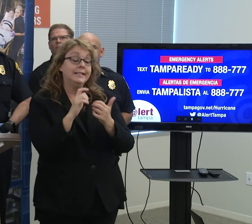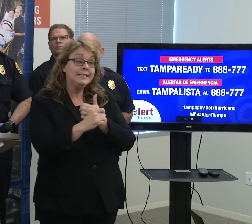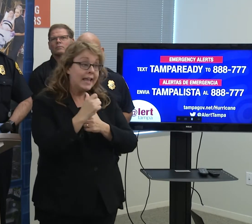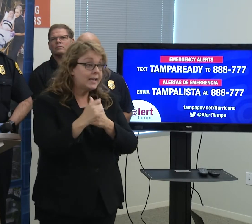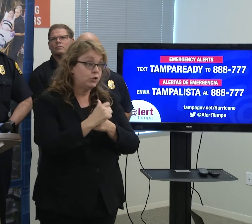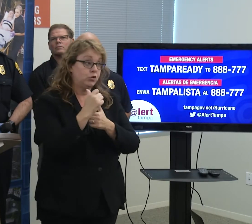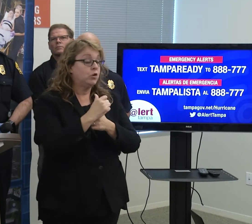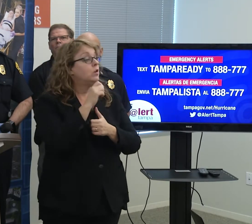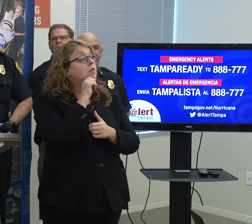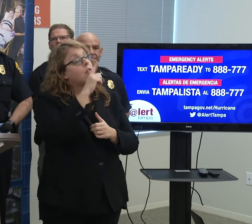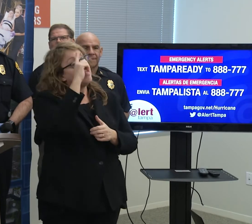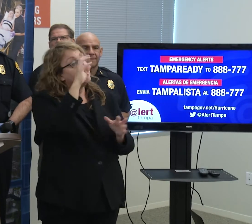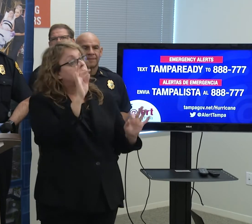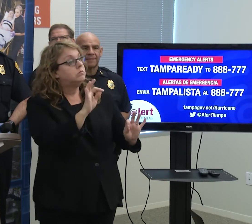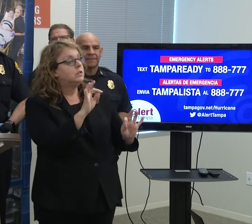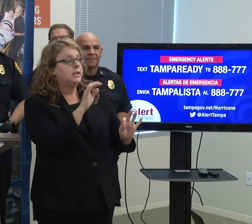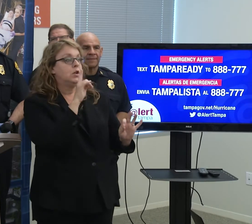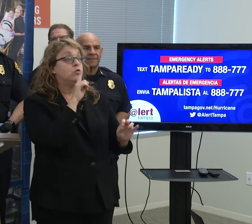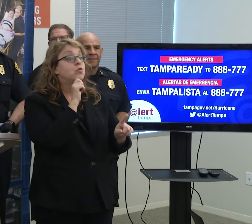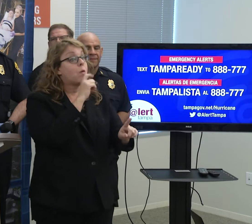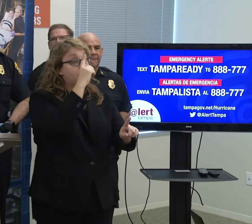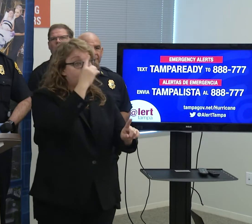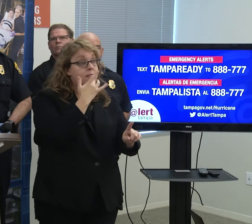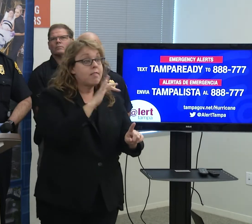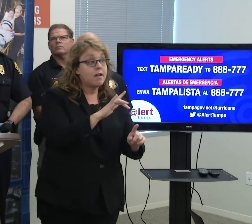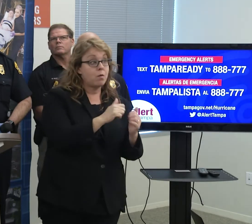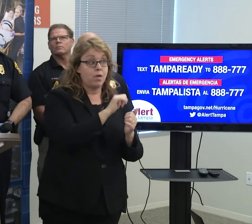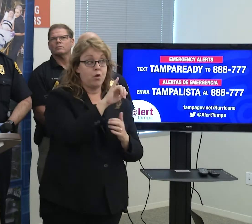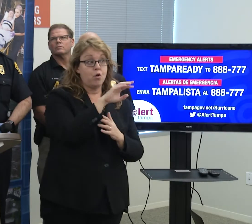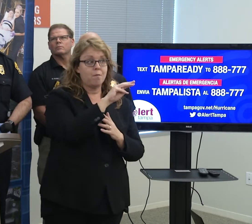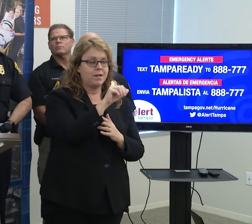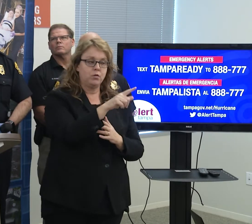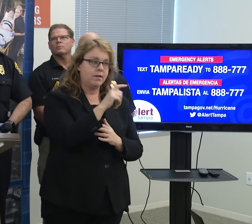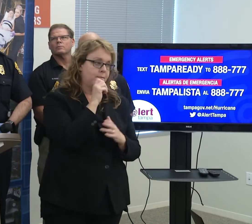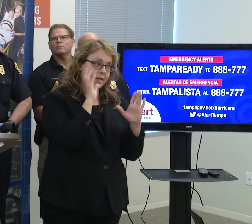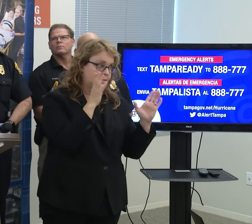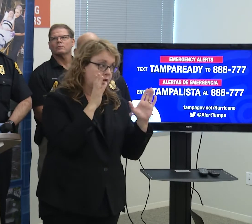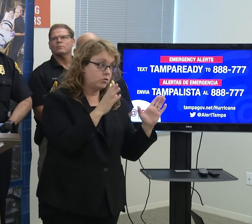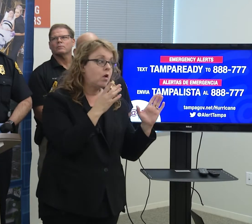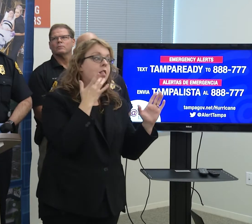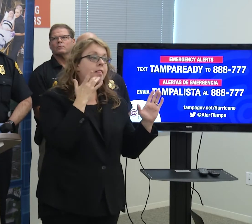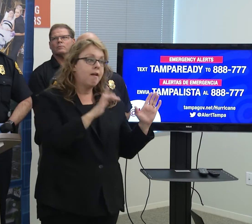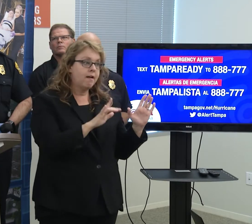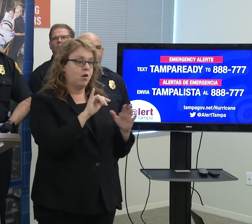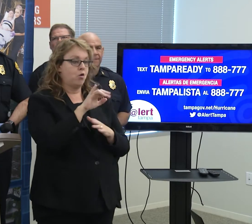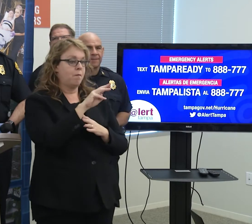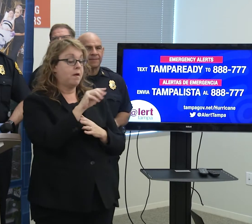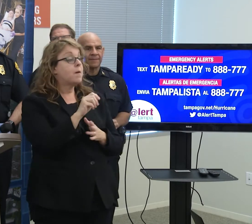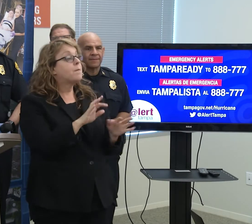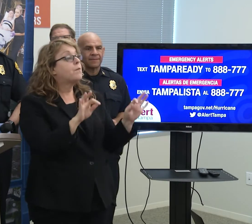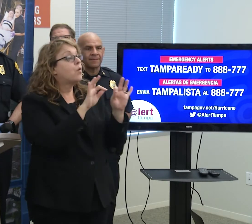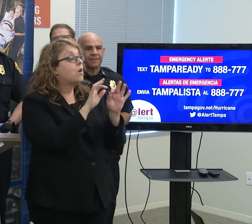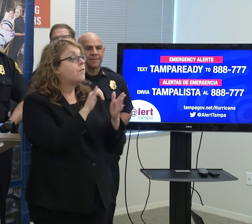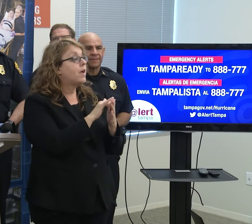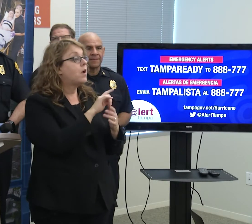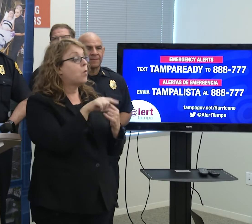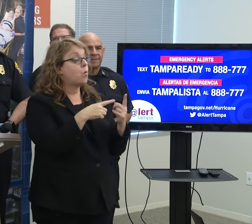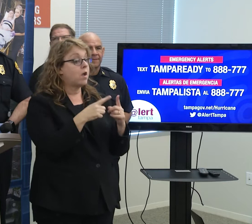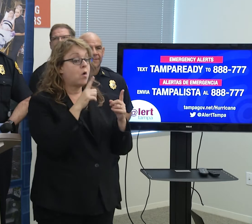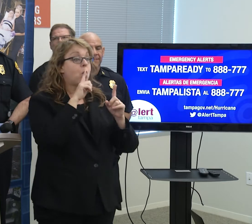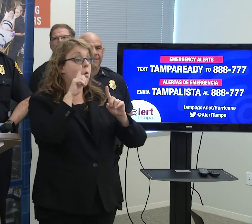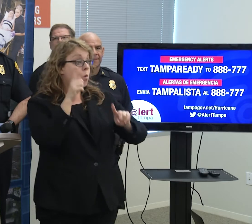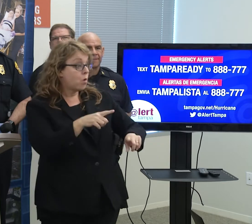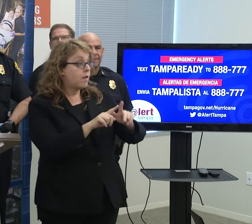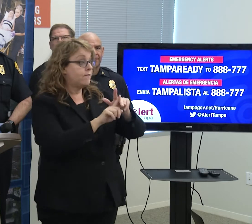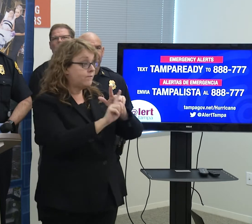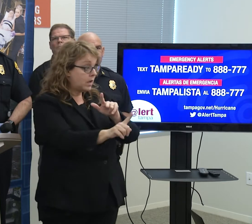dangers. And if you don't think we dodged a bullet in Irma, then you just weren't paying attention. It's very important that once these orders